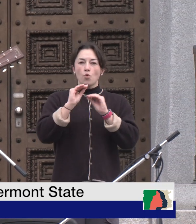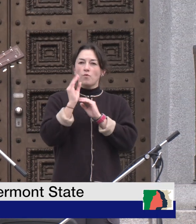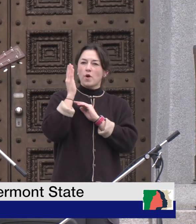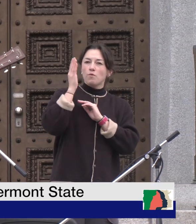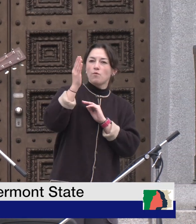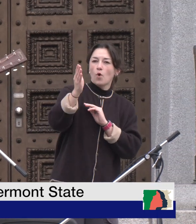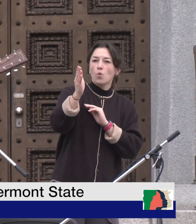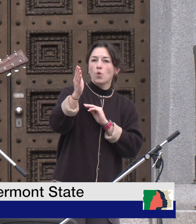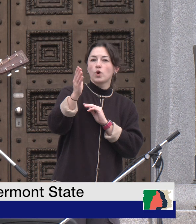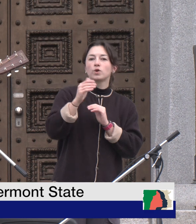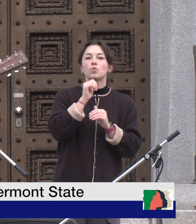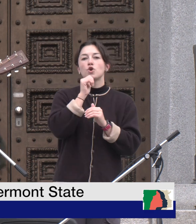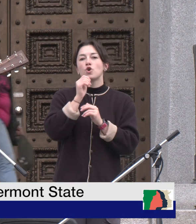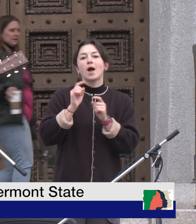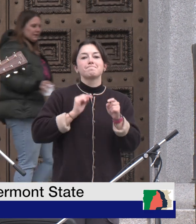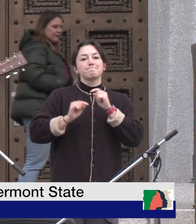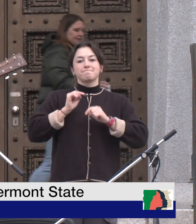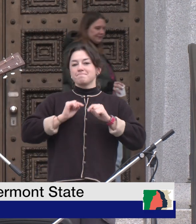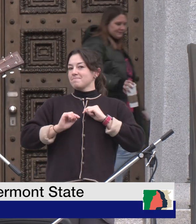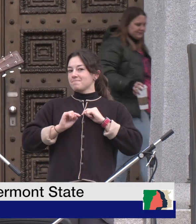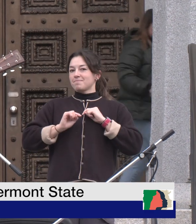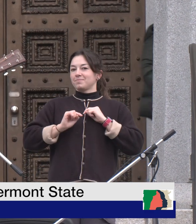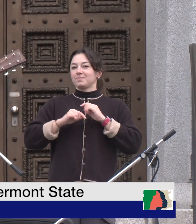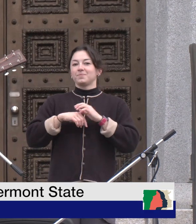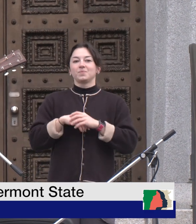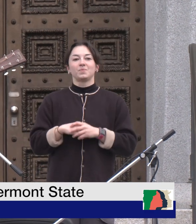We are not going back.